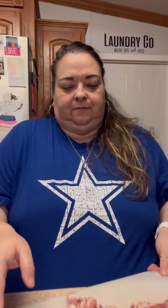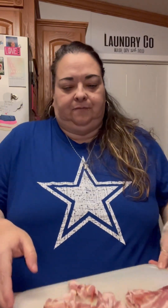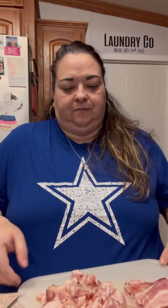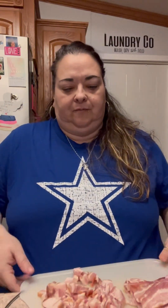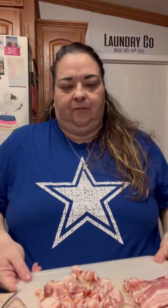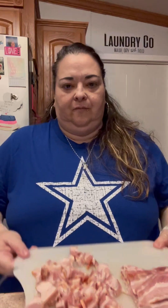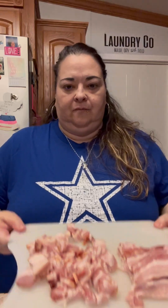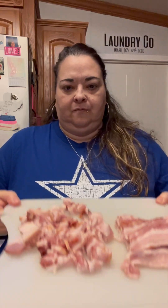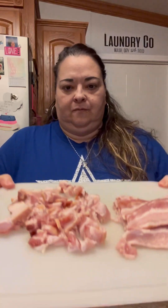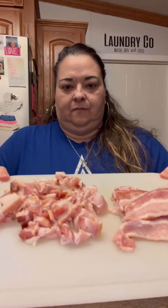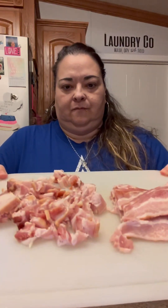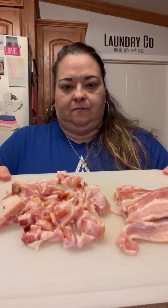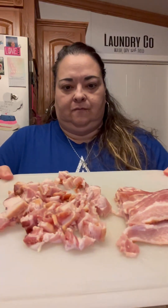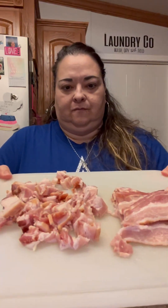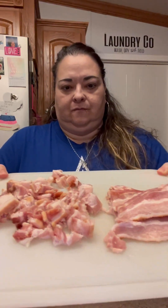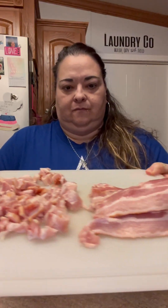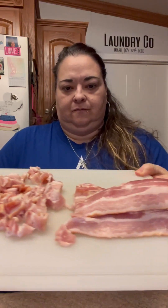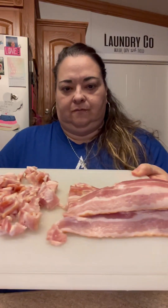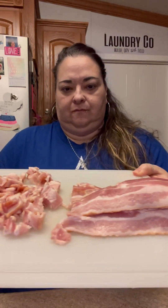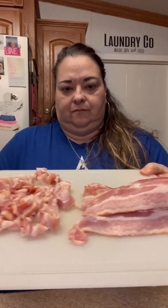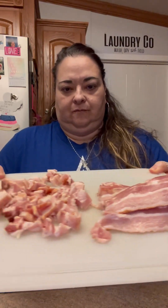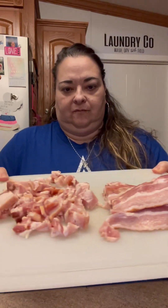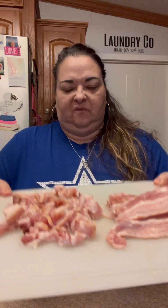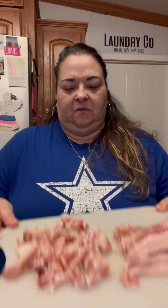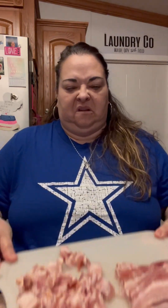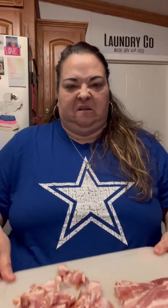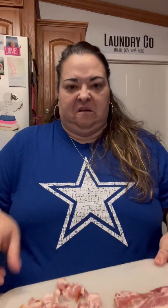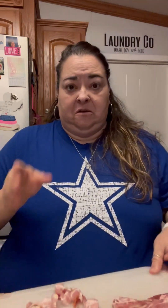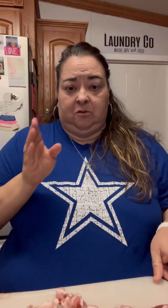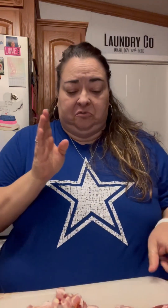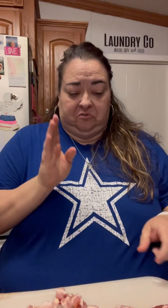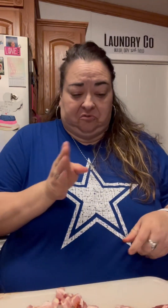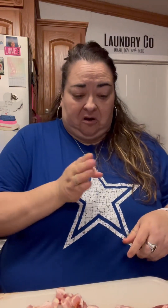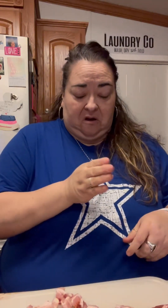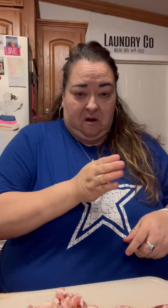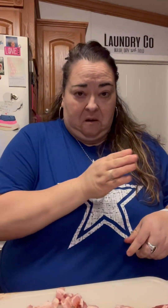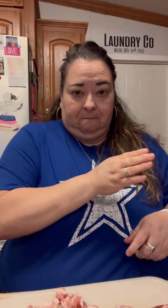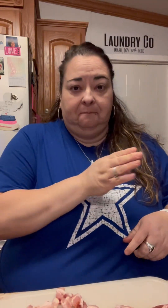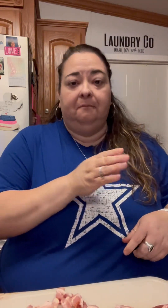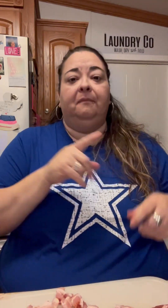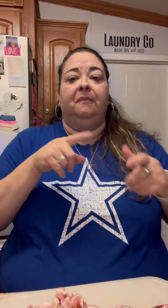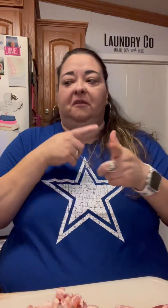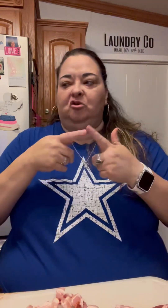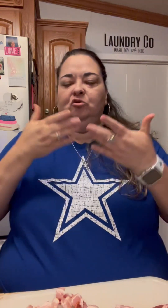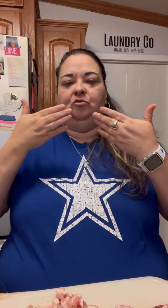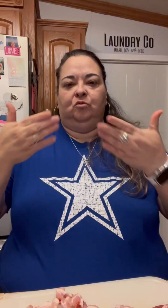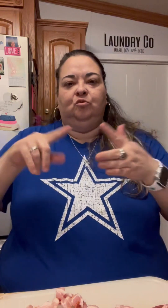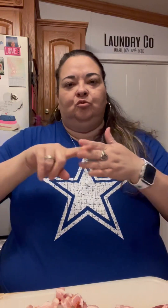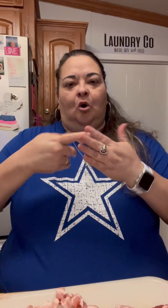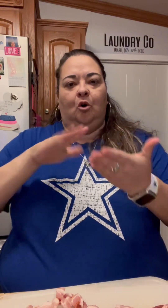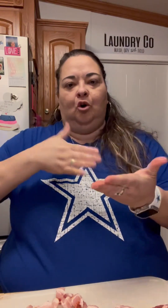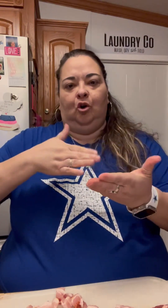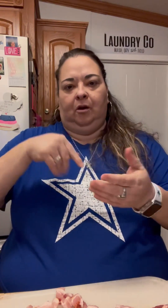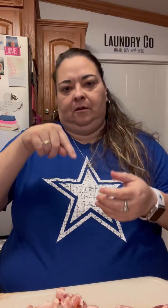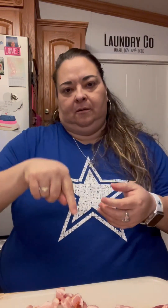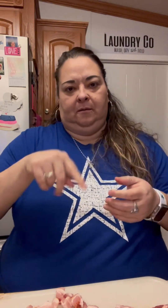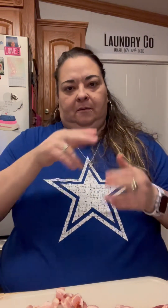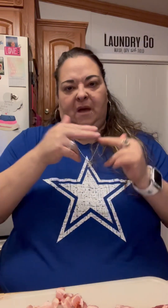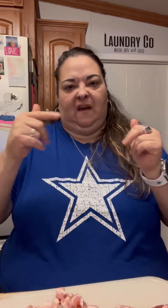up the bacon. I've got it chopped here. So we'll chop this up and then we'll go ahead and start